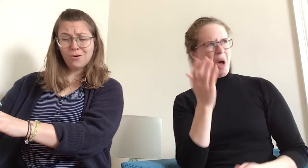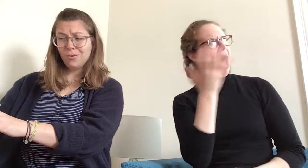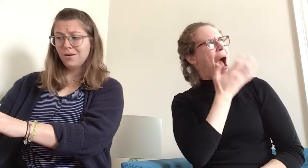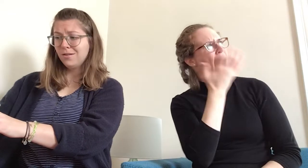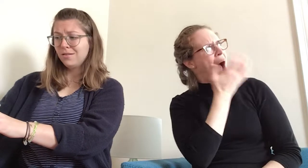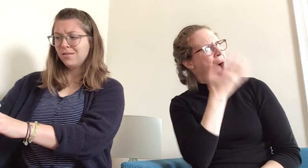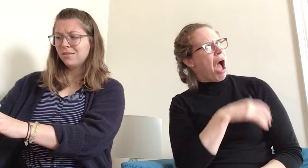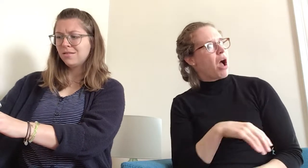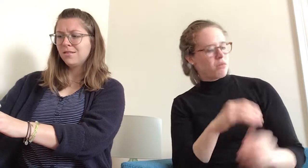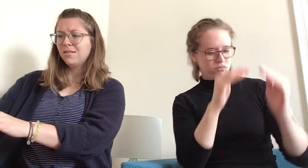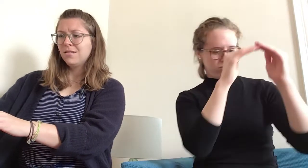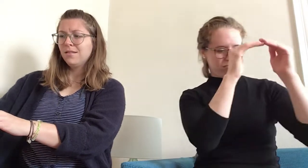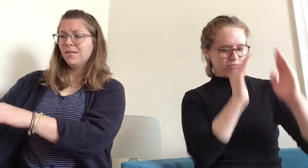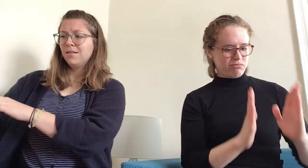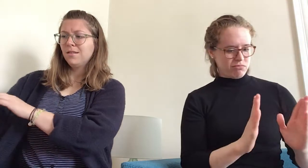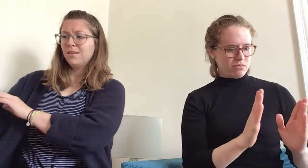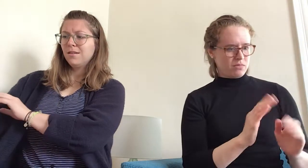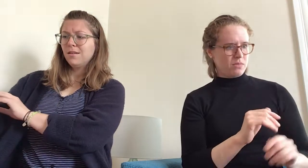Wow.